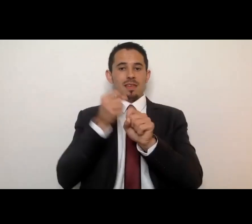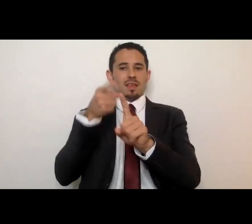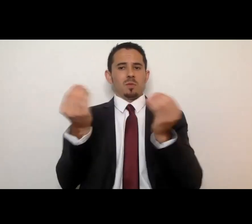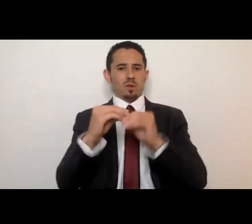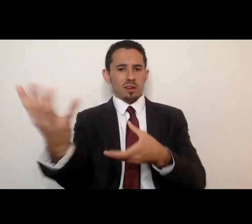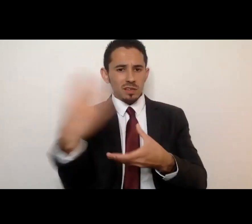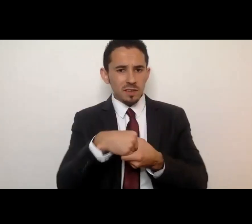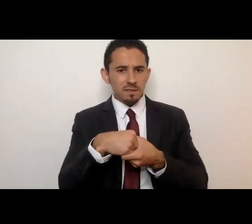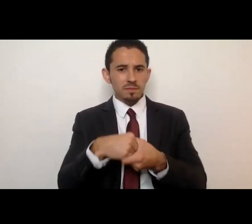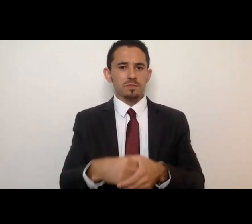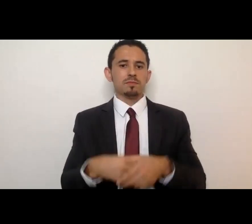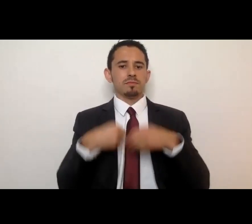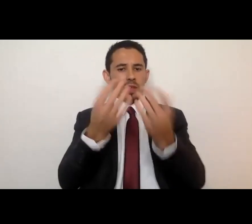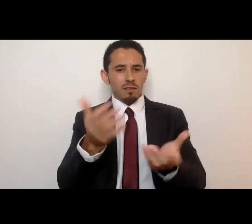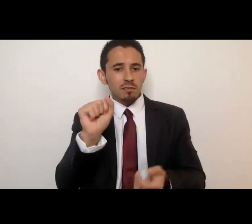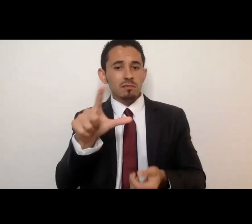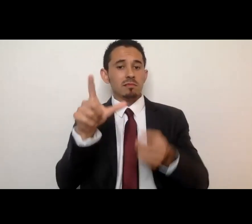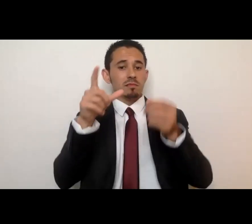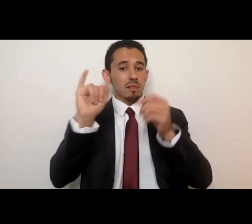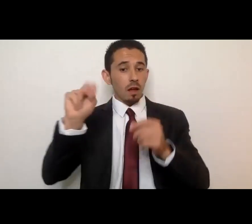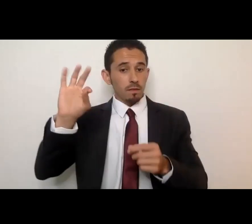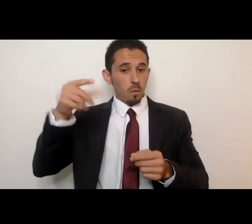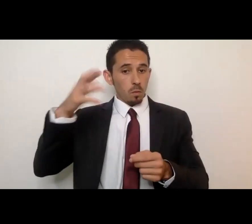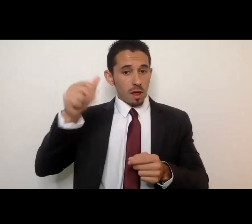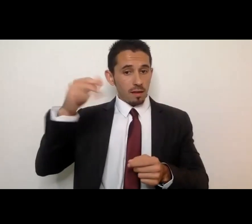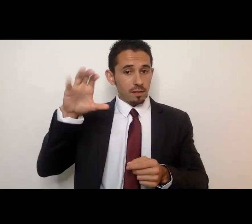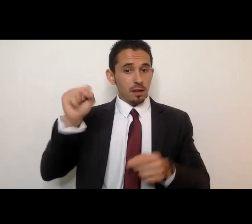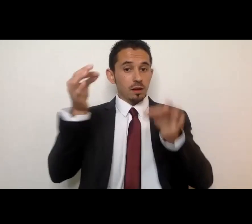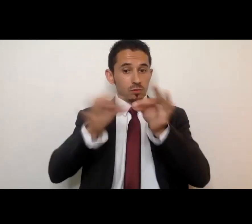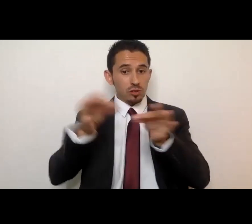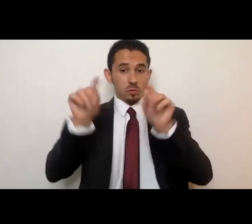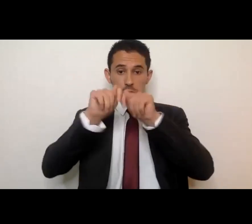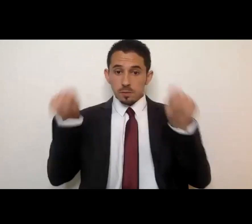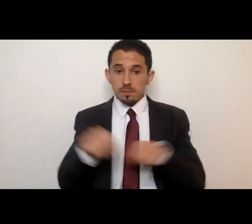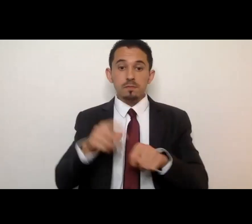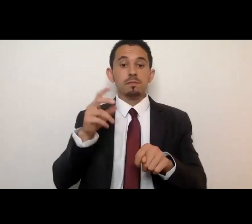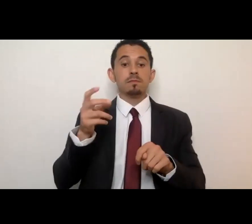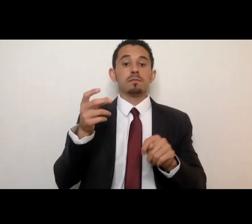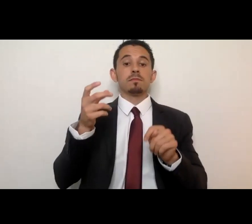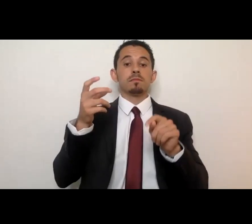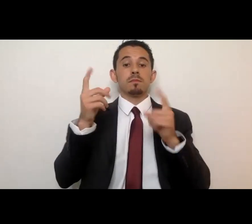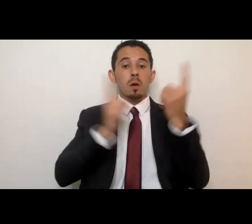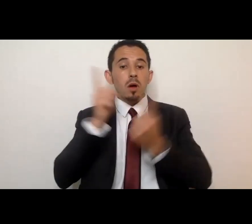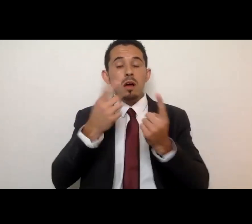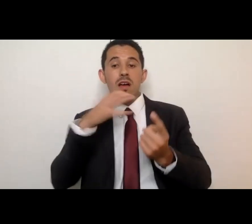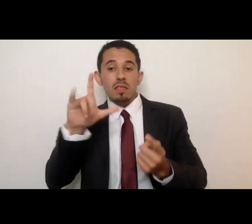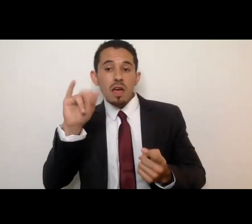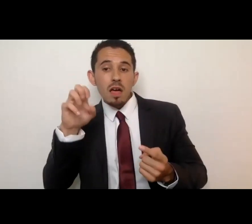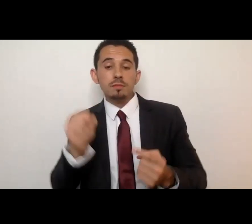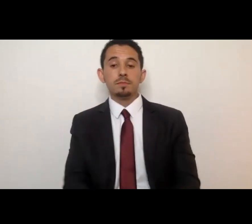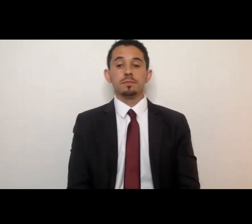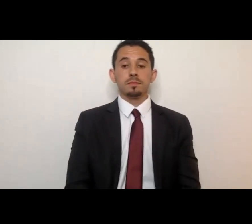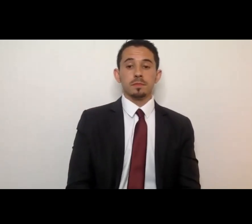health behaviors. Public health sectors needs to be more inclusive of the deaf population and include captions, have more